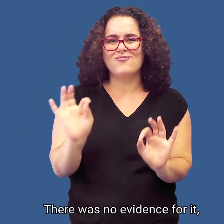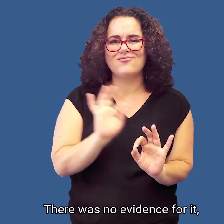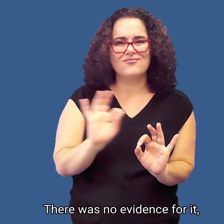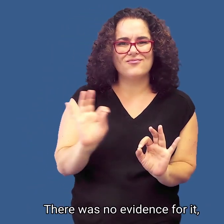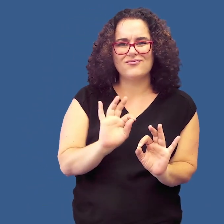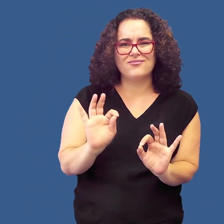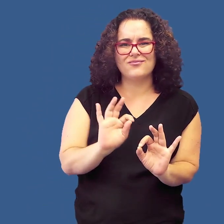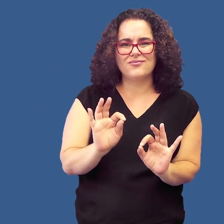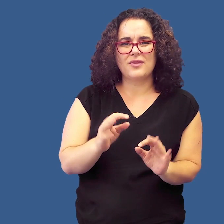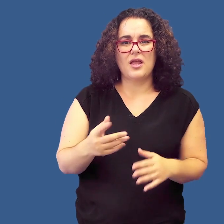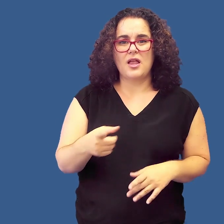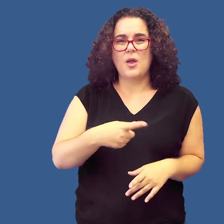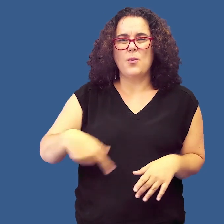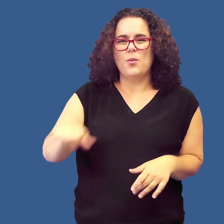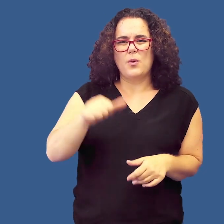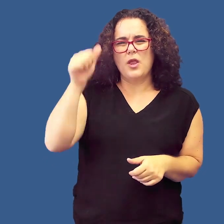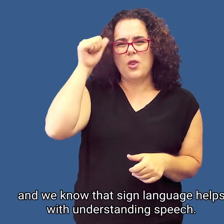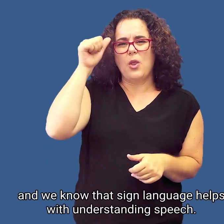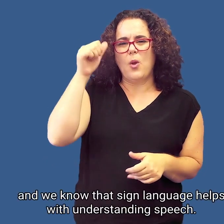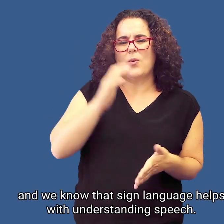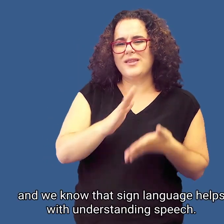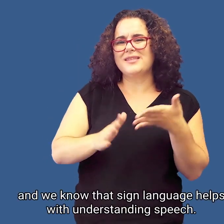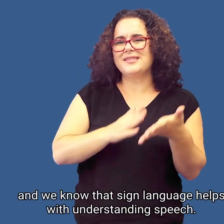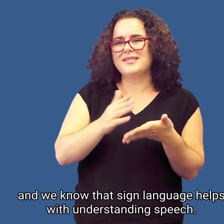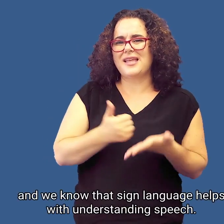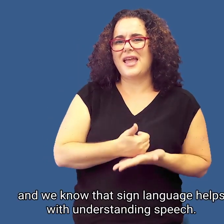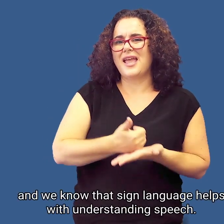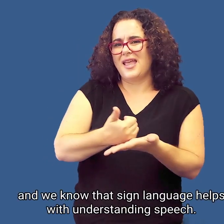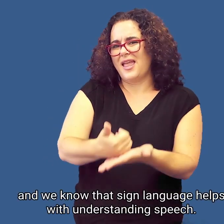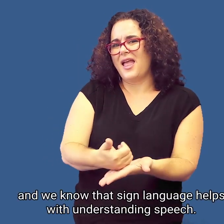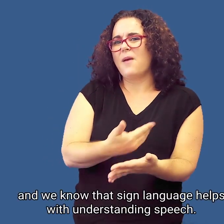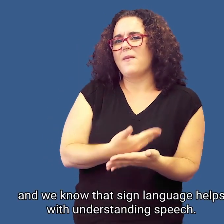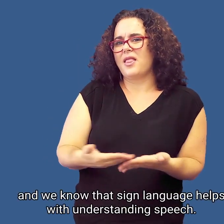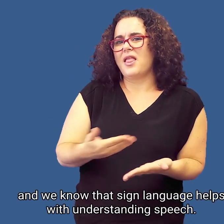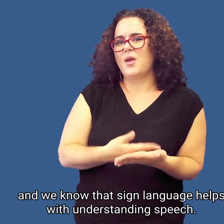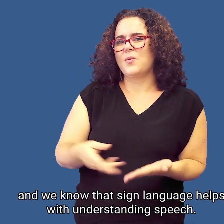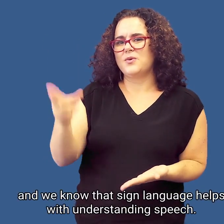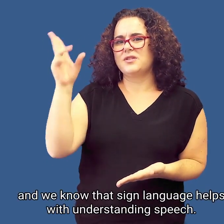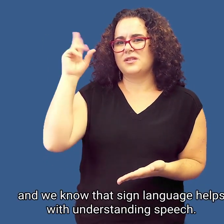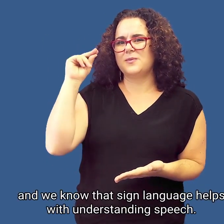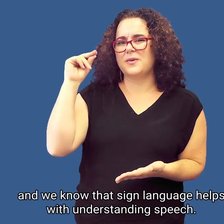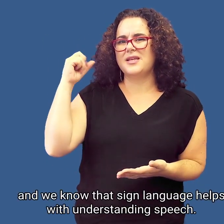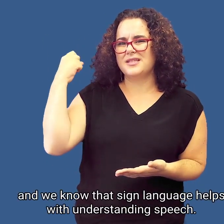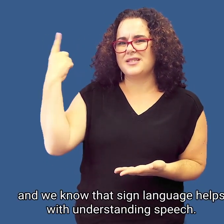it. And we knew that sign language helps with understanding speech.